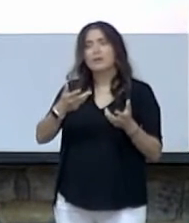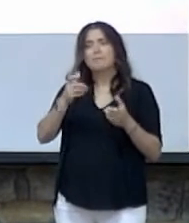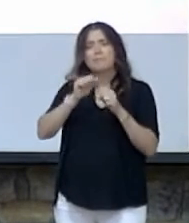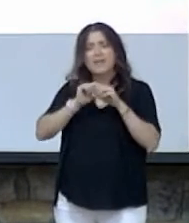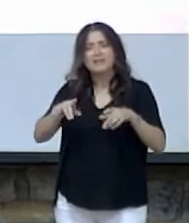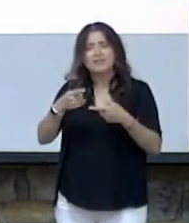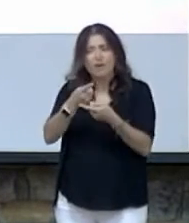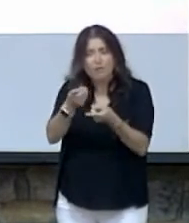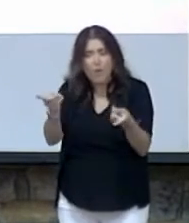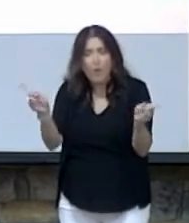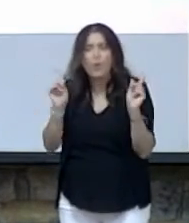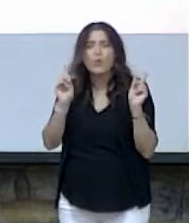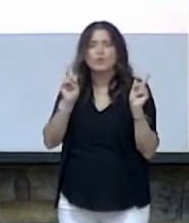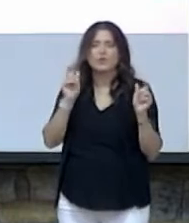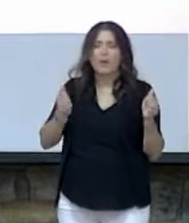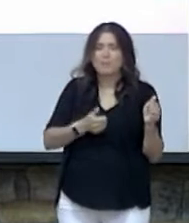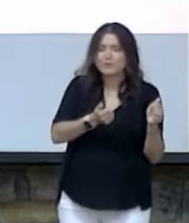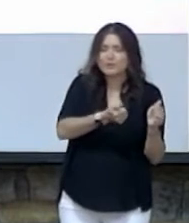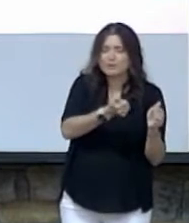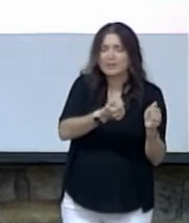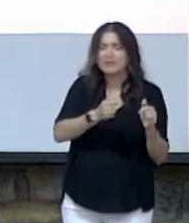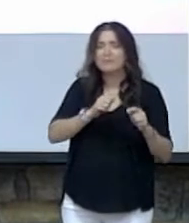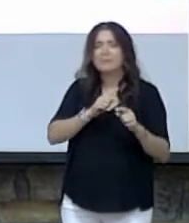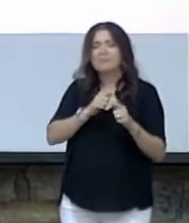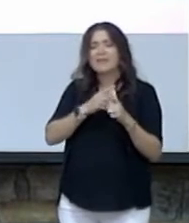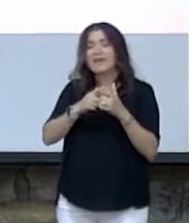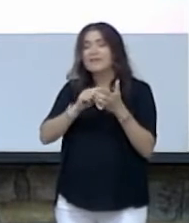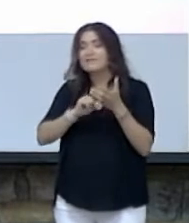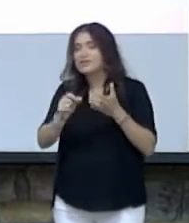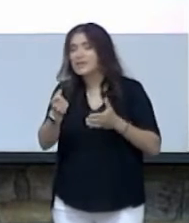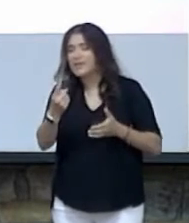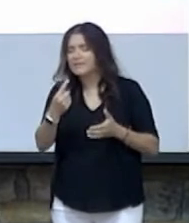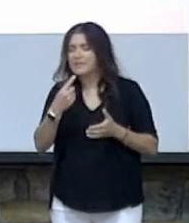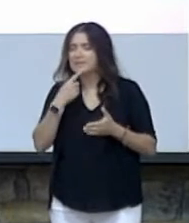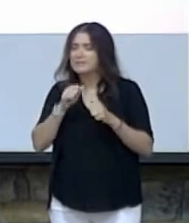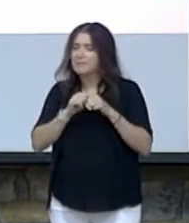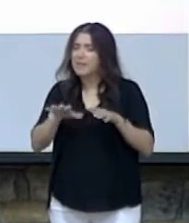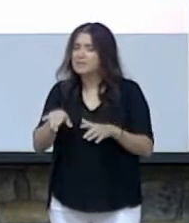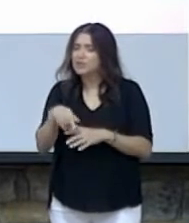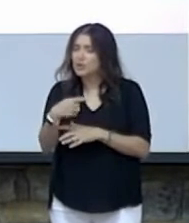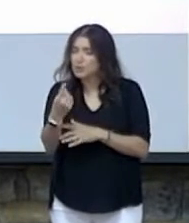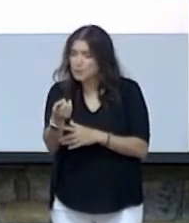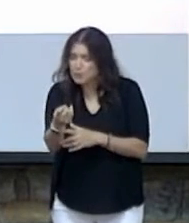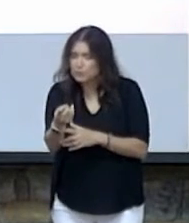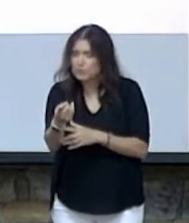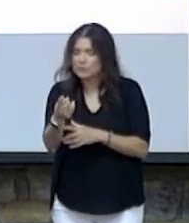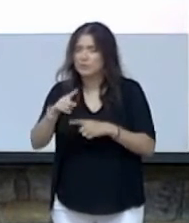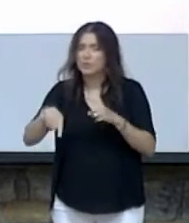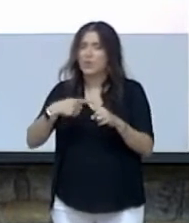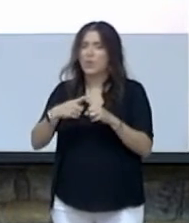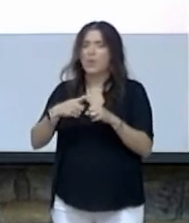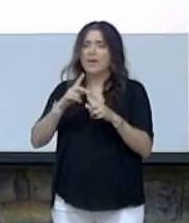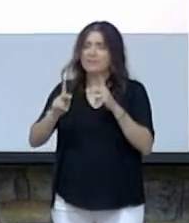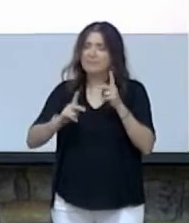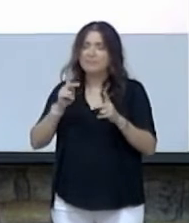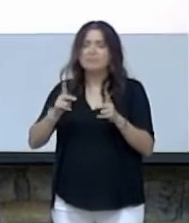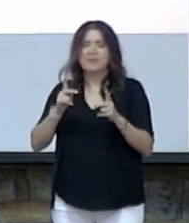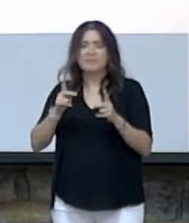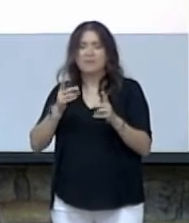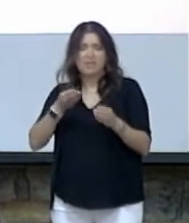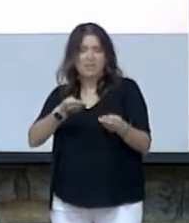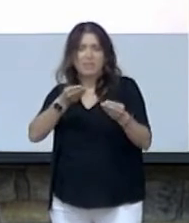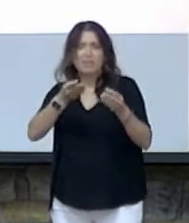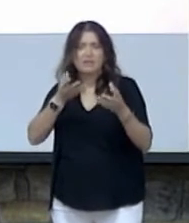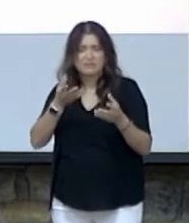happens in verse 11. Blessed are you when others revile you and persecute you. Verses 10 and 11